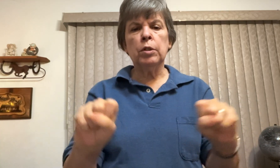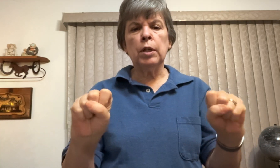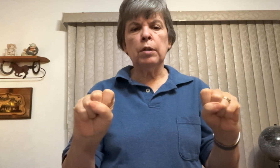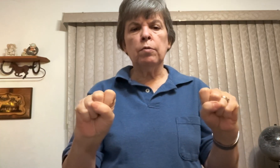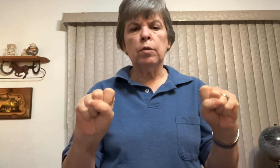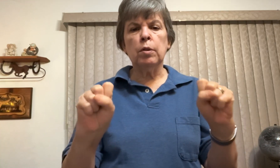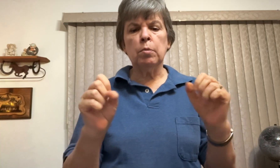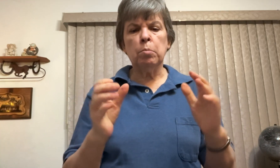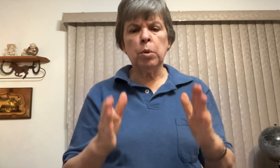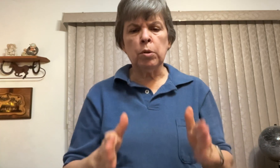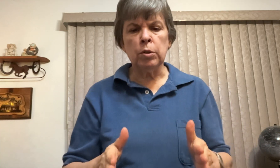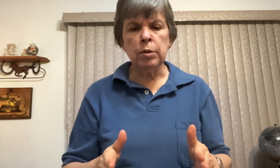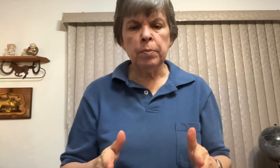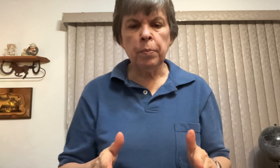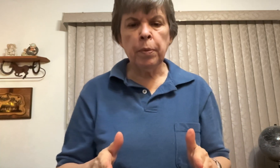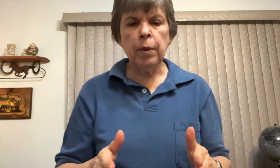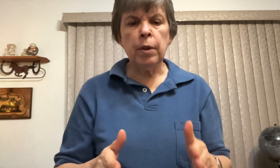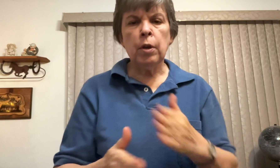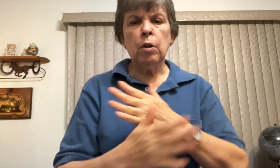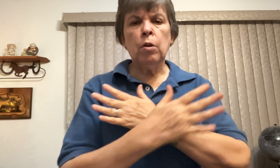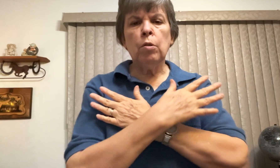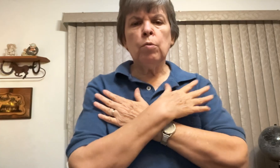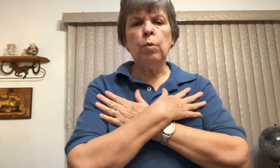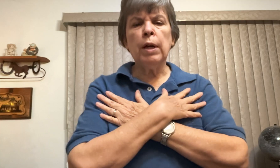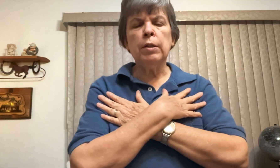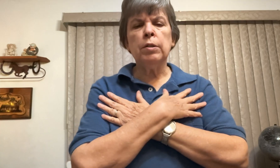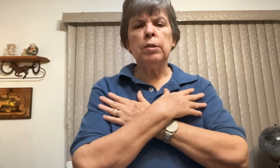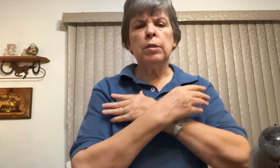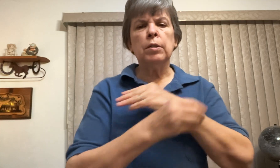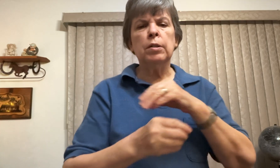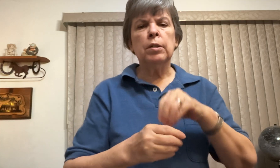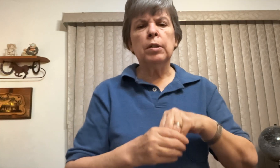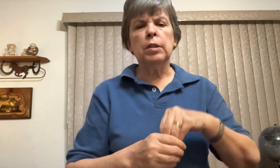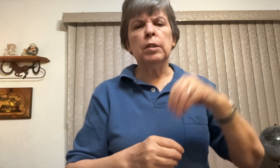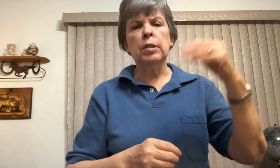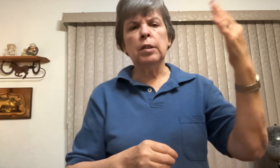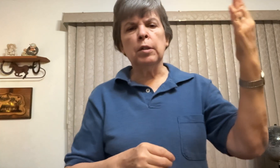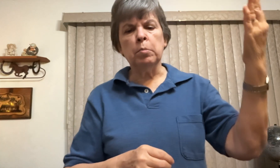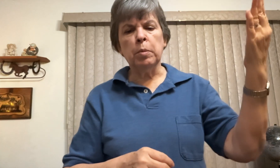save person. Rest in him.